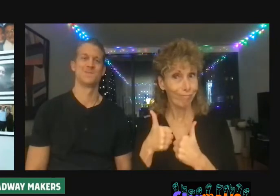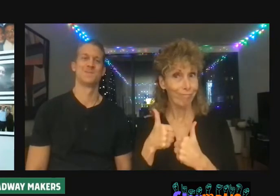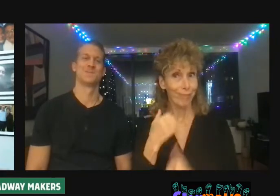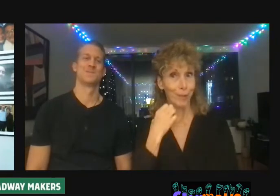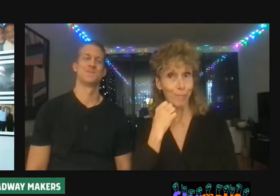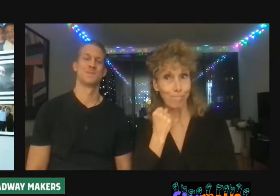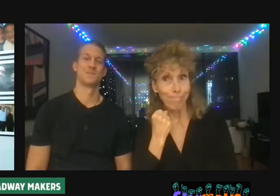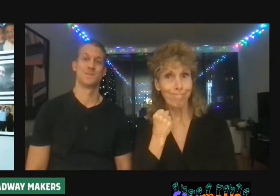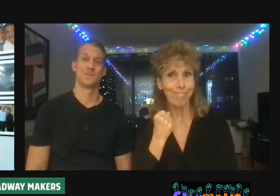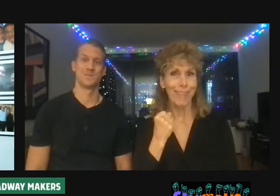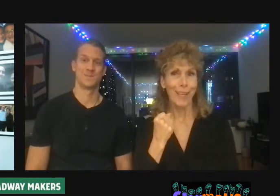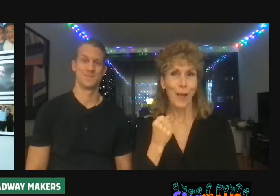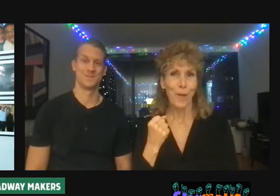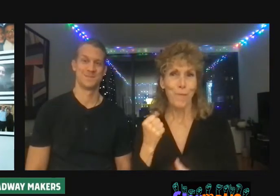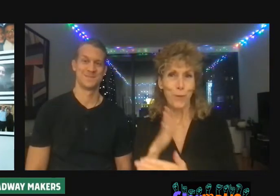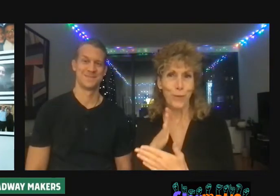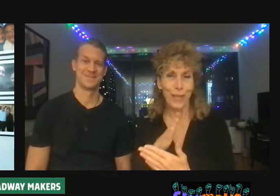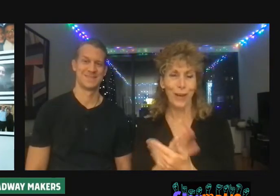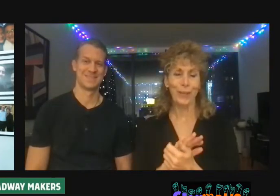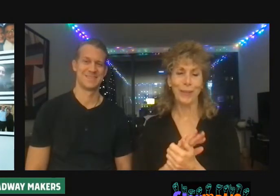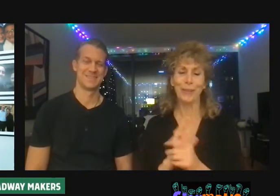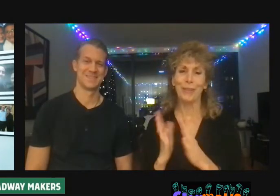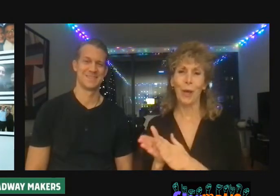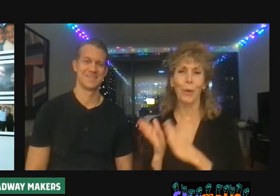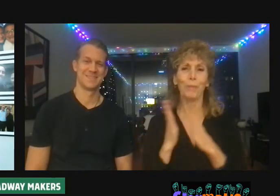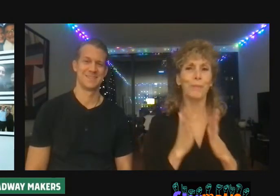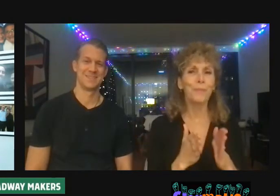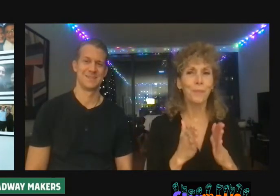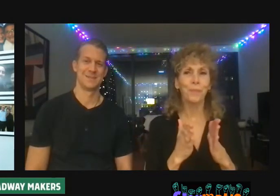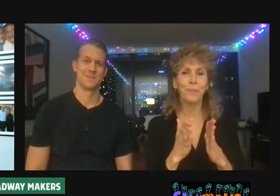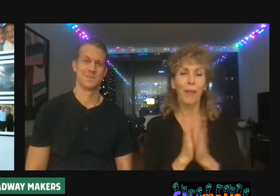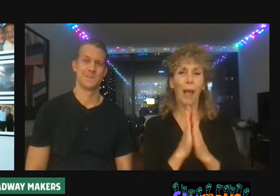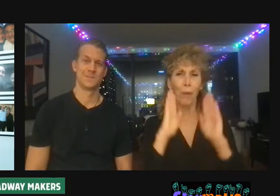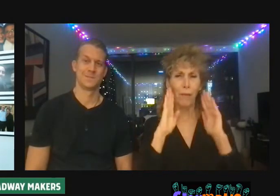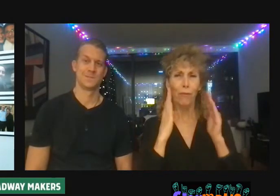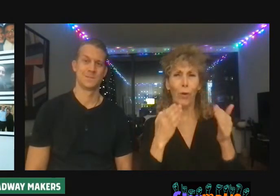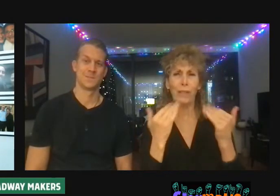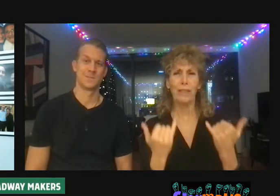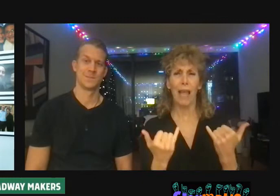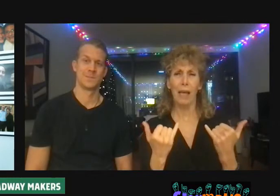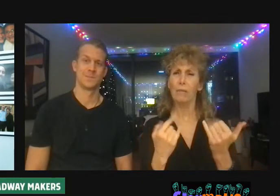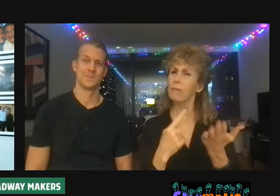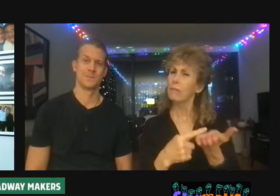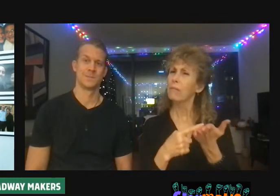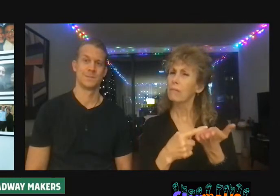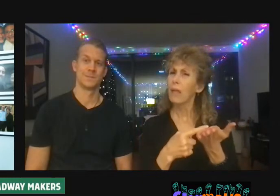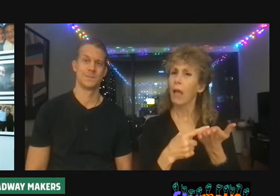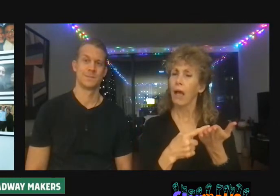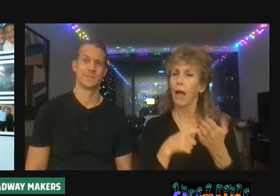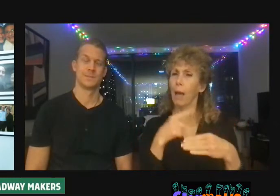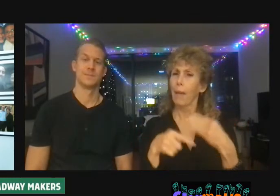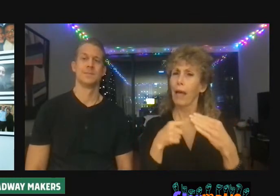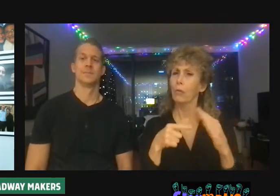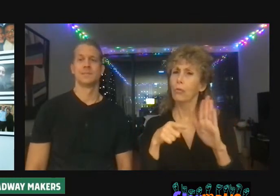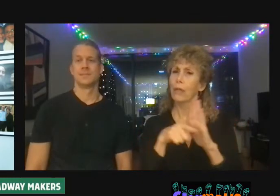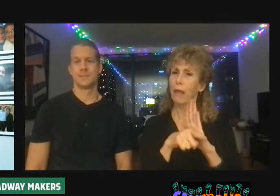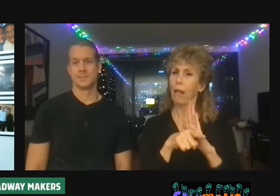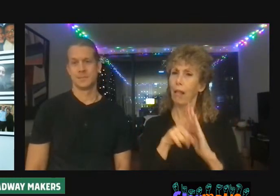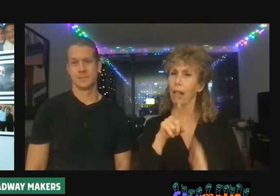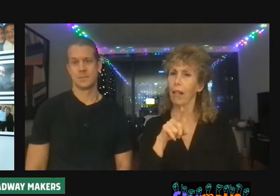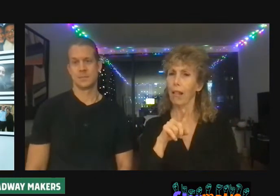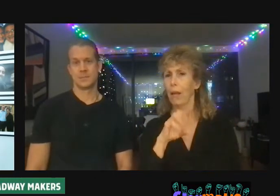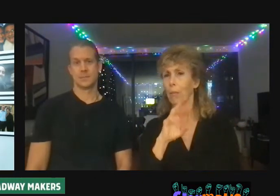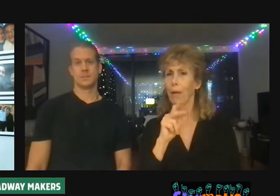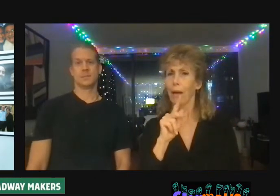Before we get into the musical side of your performance, talk to me about To Kill a Mockingbird and